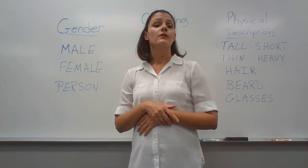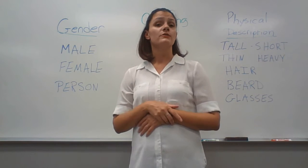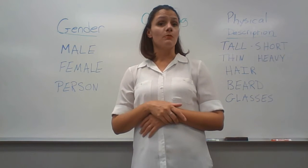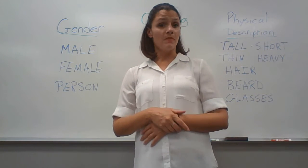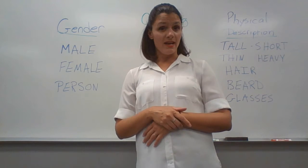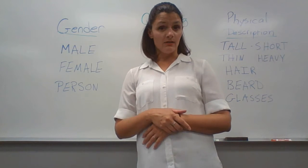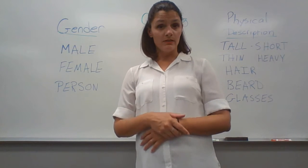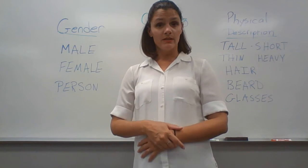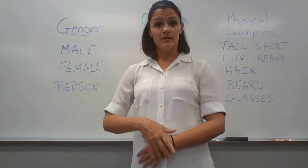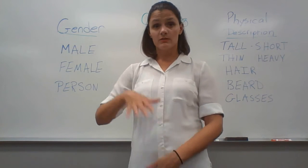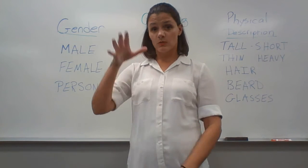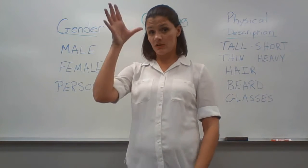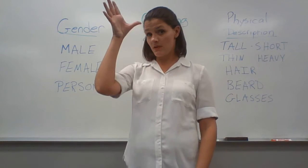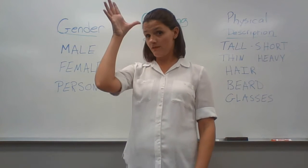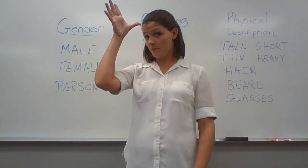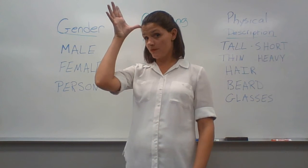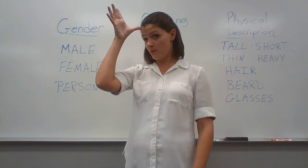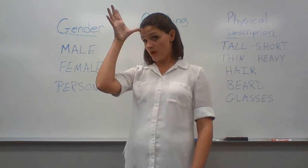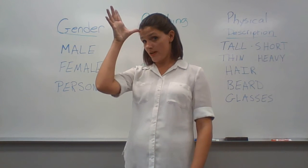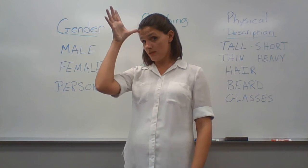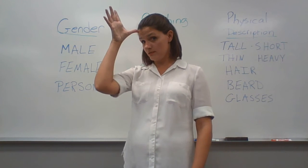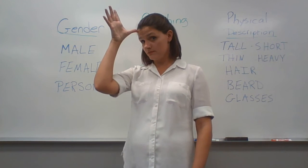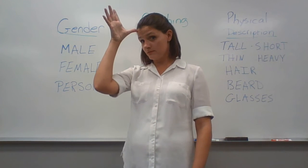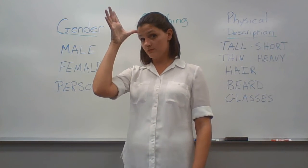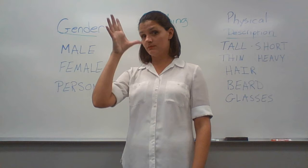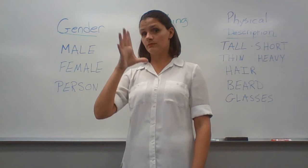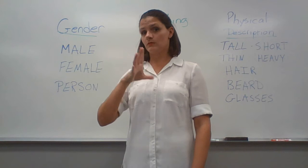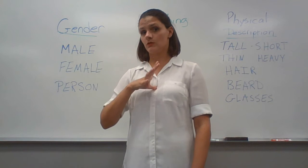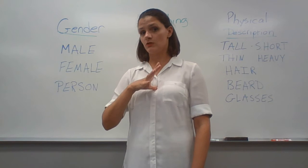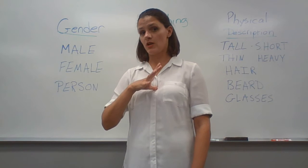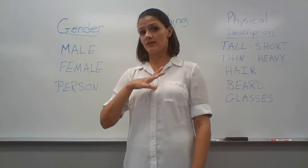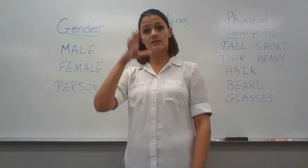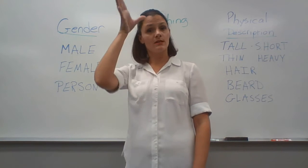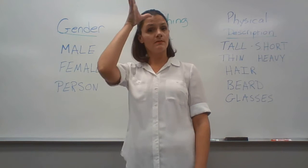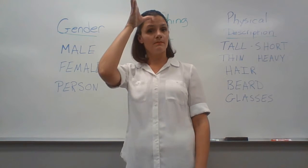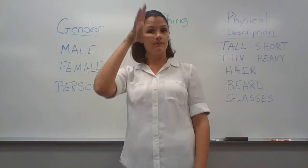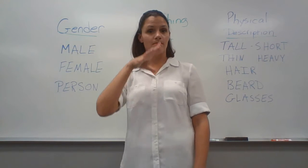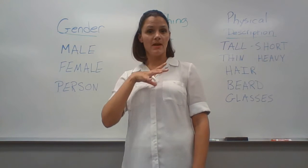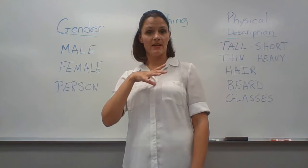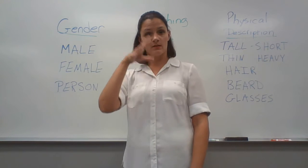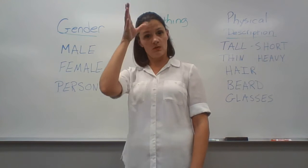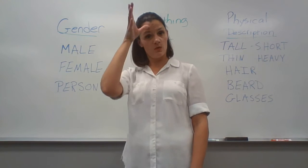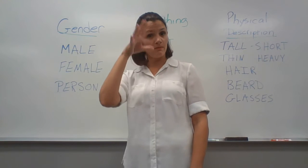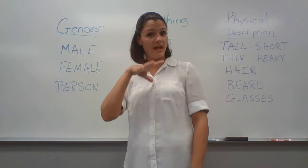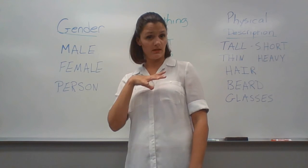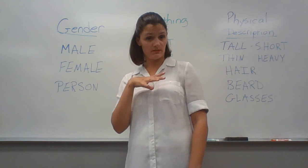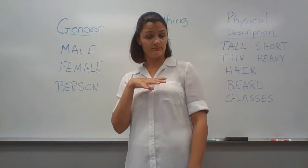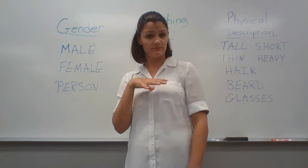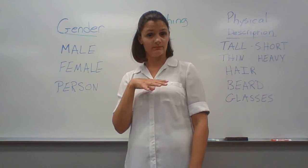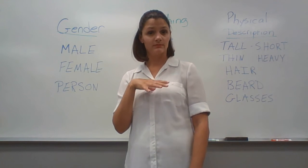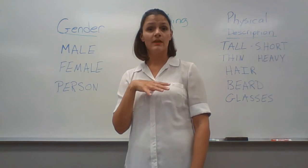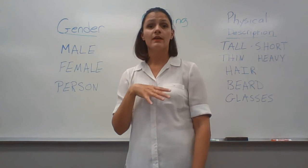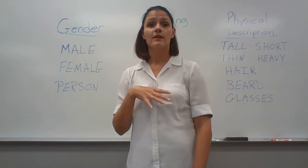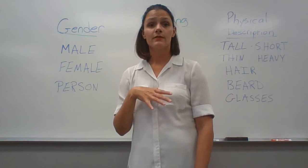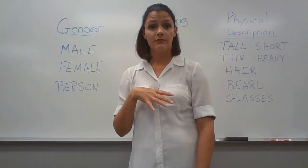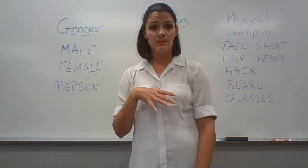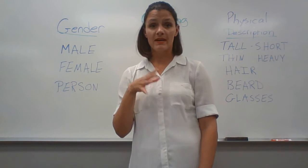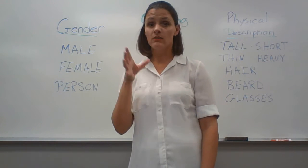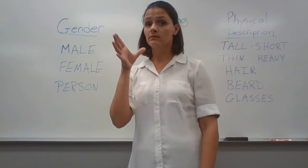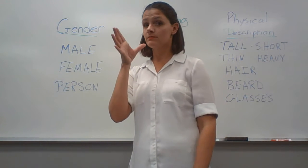So male is going to be from the forehead to the chest. Man or male. Female,